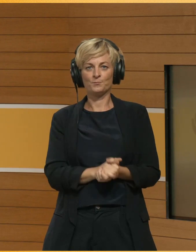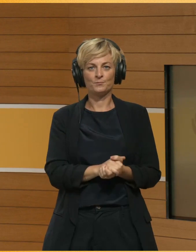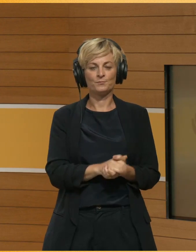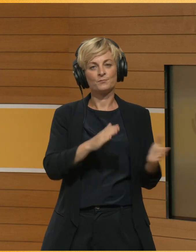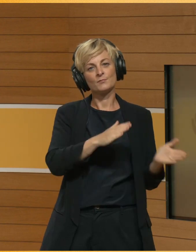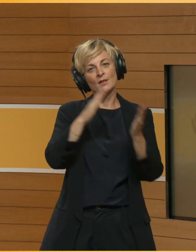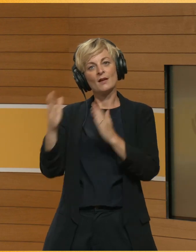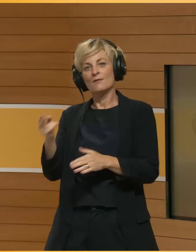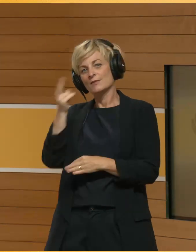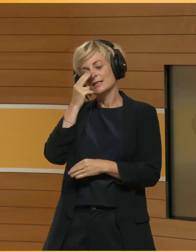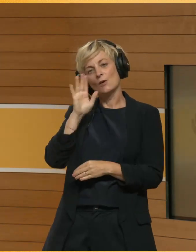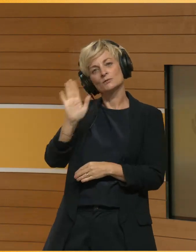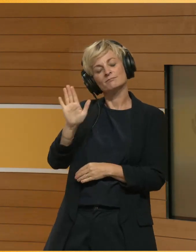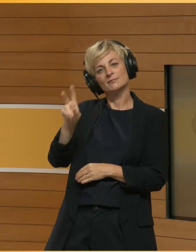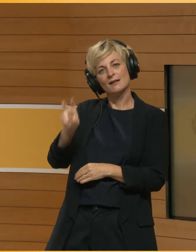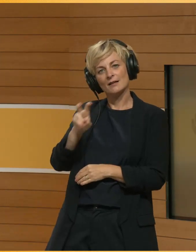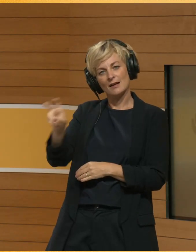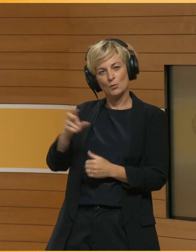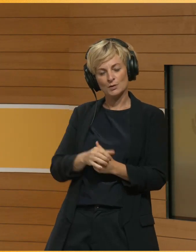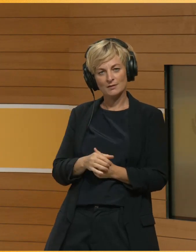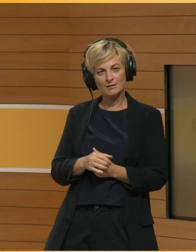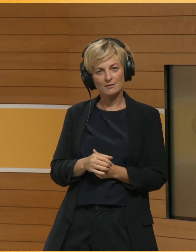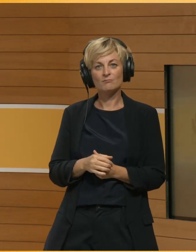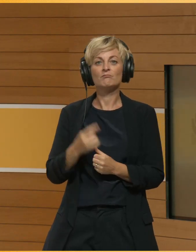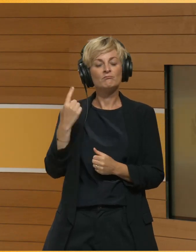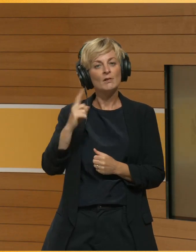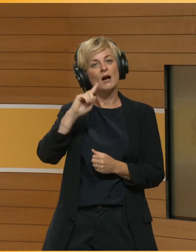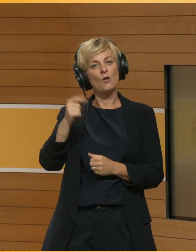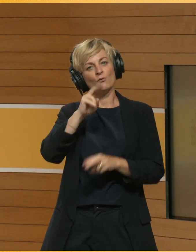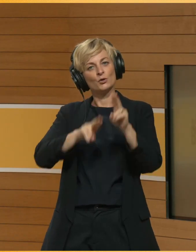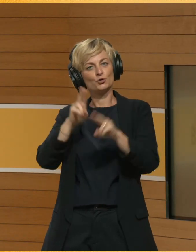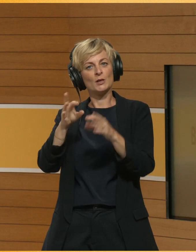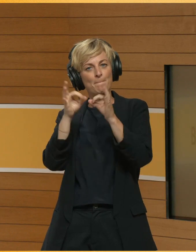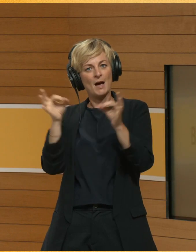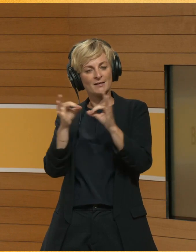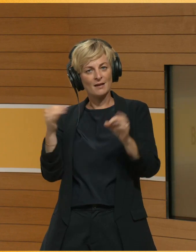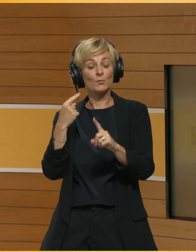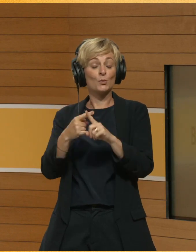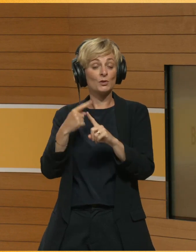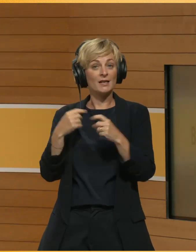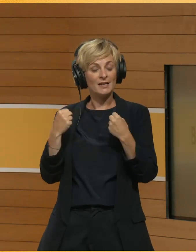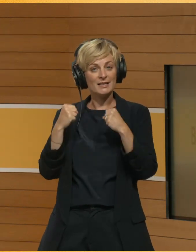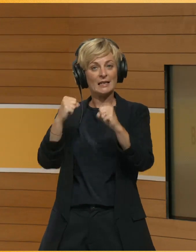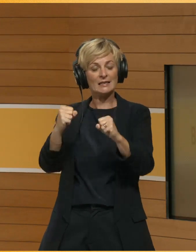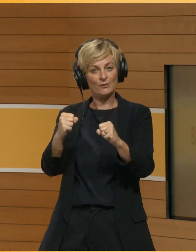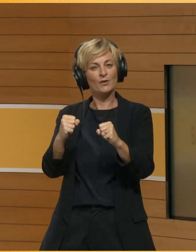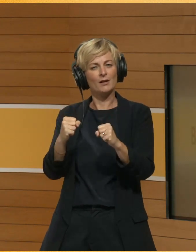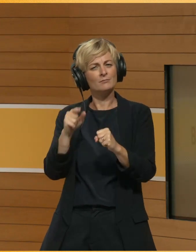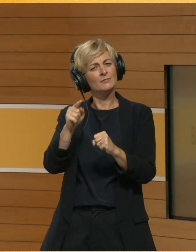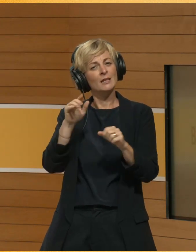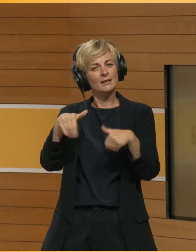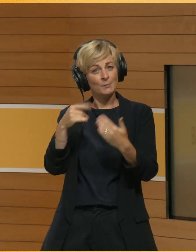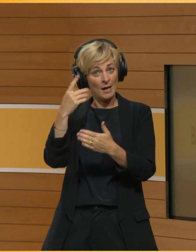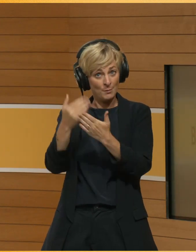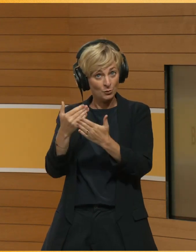You're probably working on many initiatives, having many activities in place, but yes. If you have an example. There are many activities